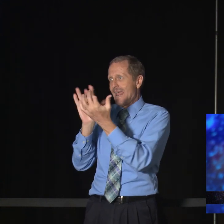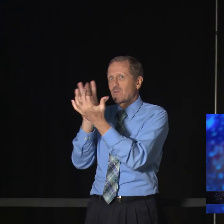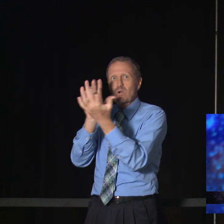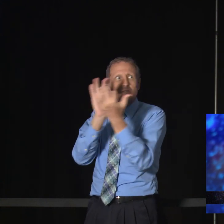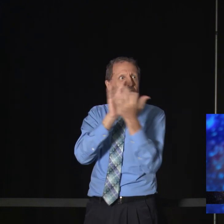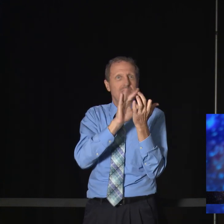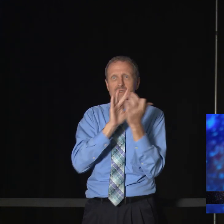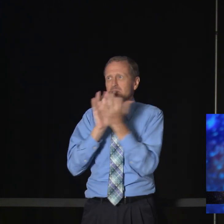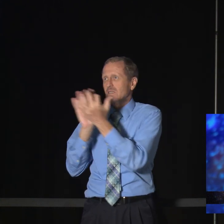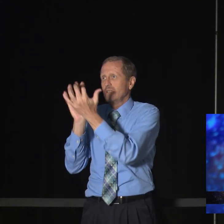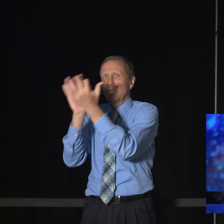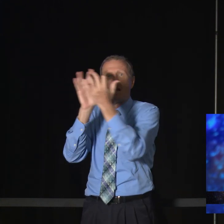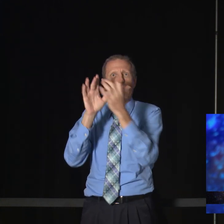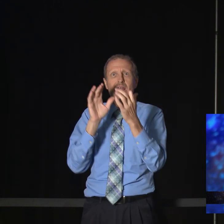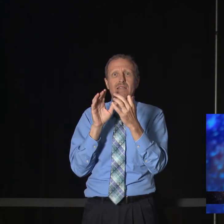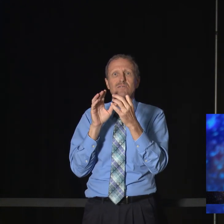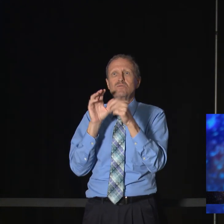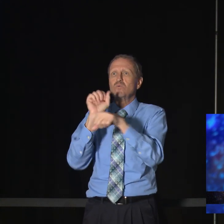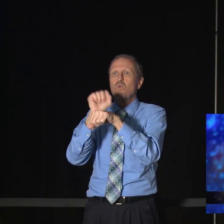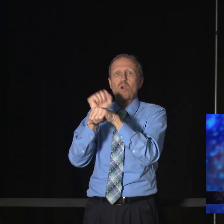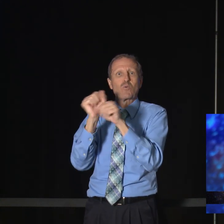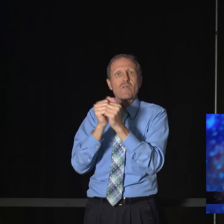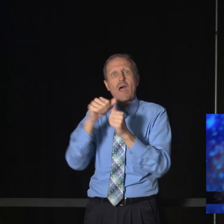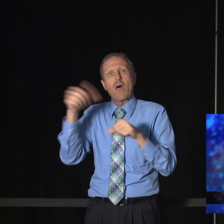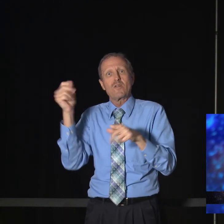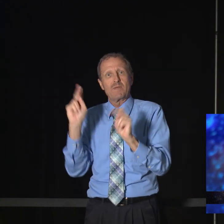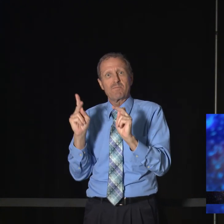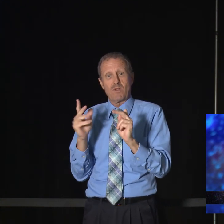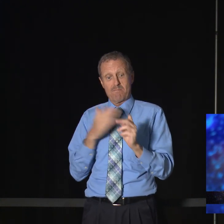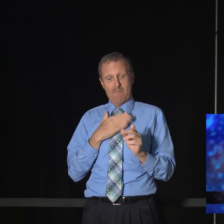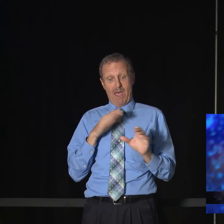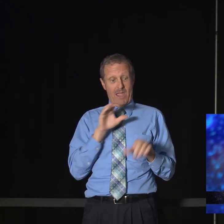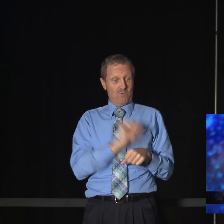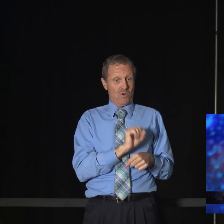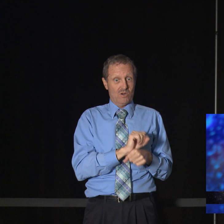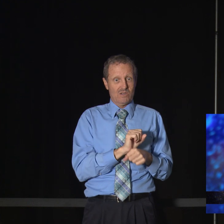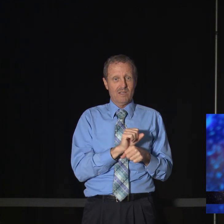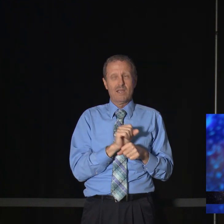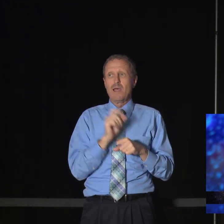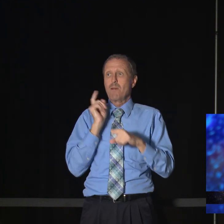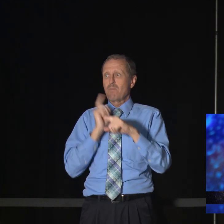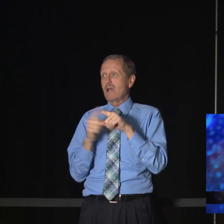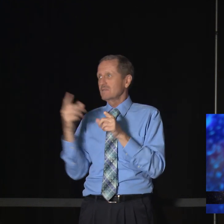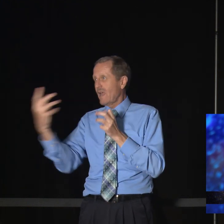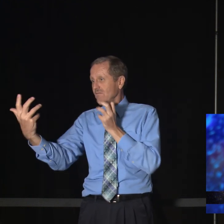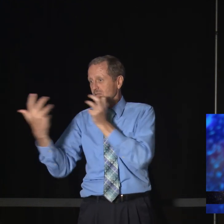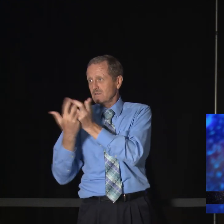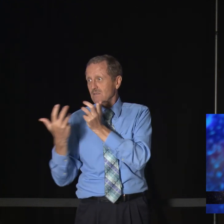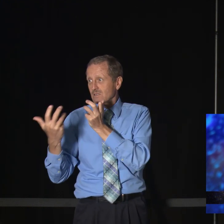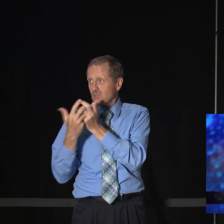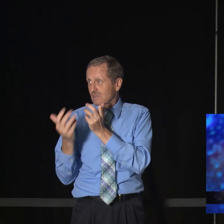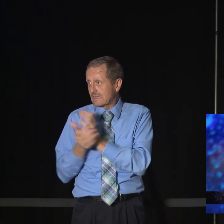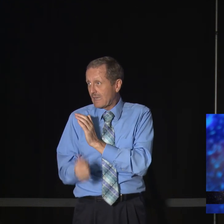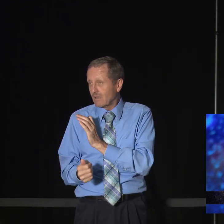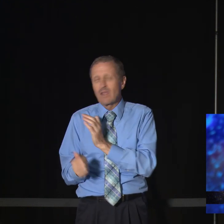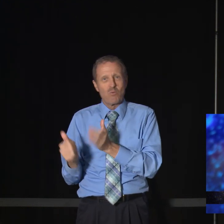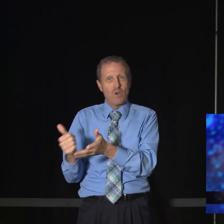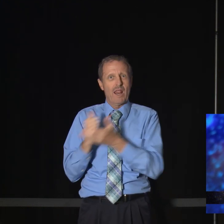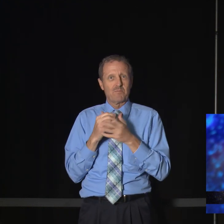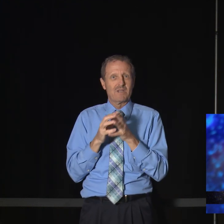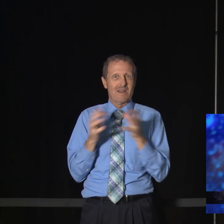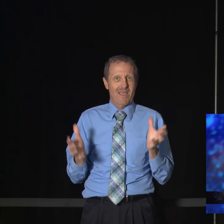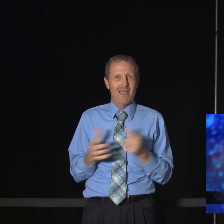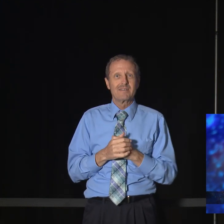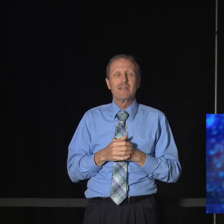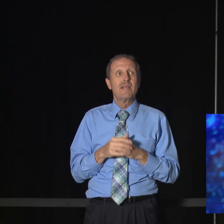Being able to work with other people in my category of work and other people with complementary skill sets is super helpful for me. So,